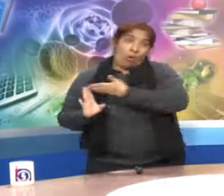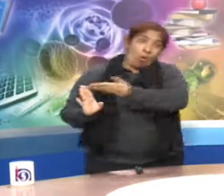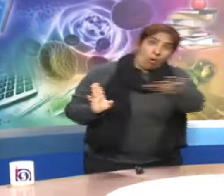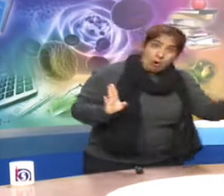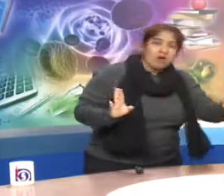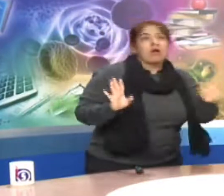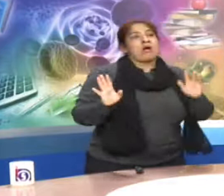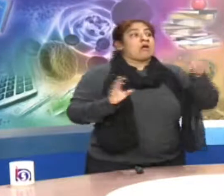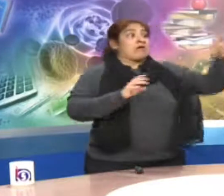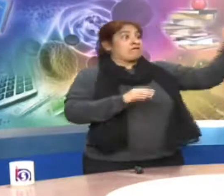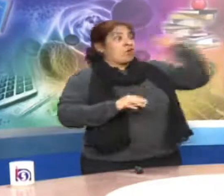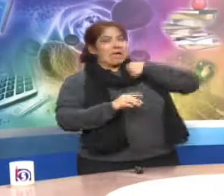particular.